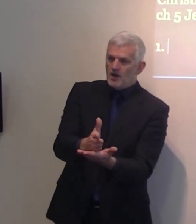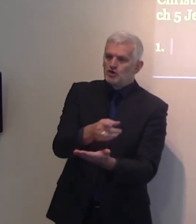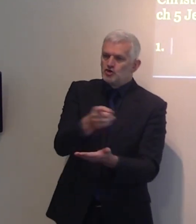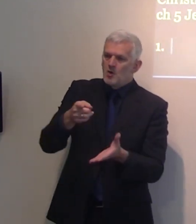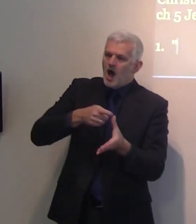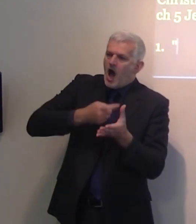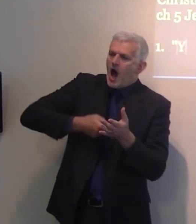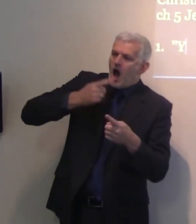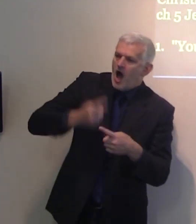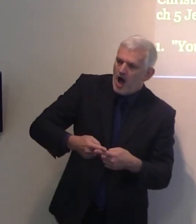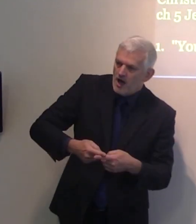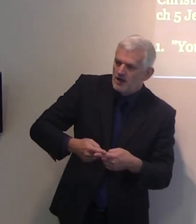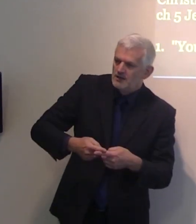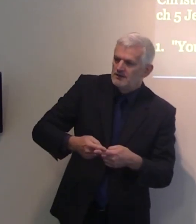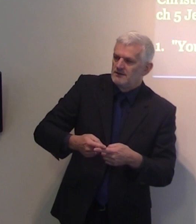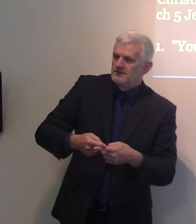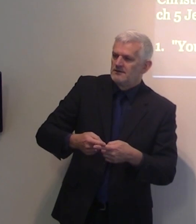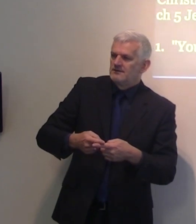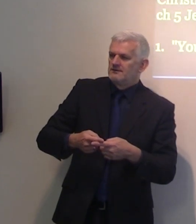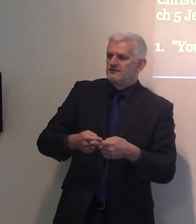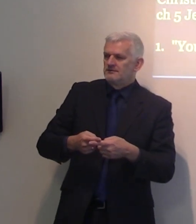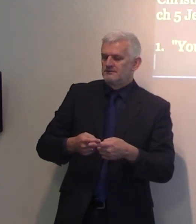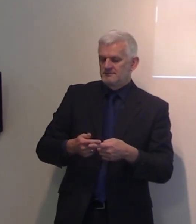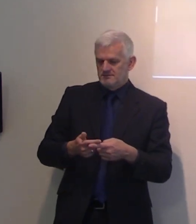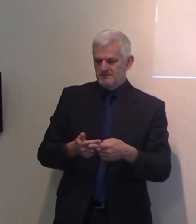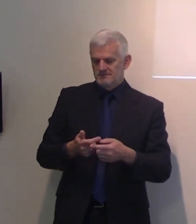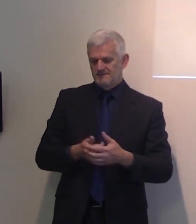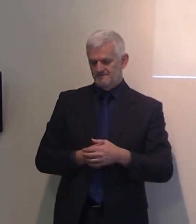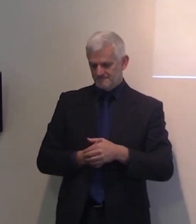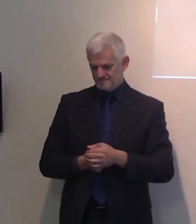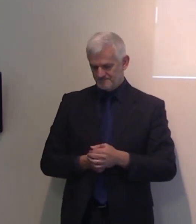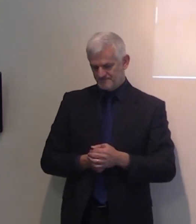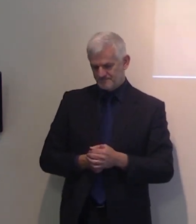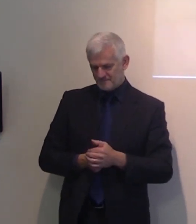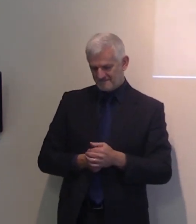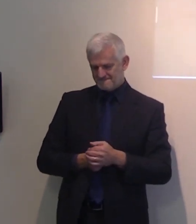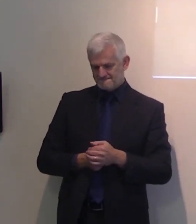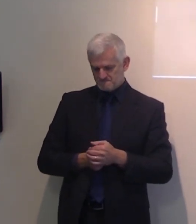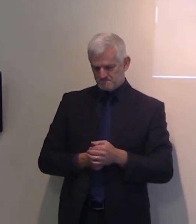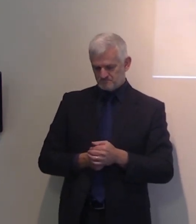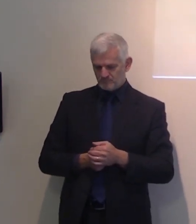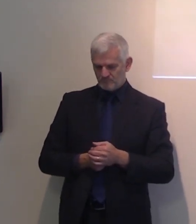plural pronoun, the second plural pronoun is very emphatic.